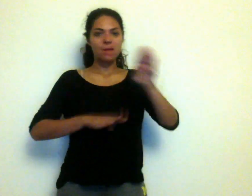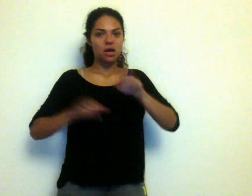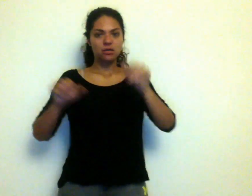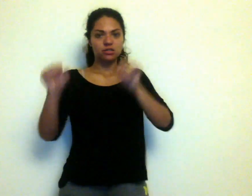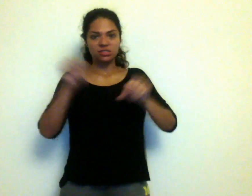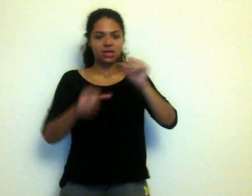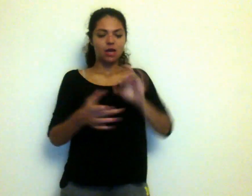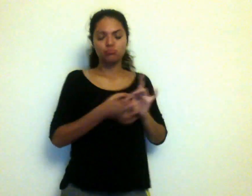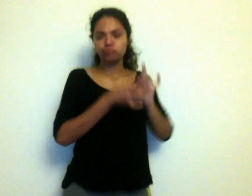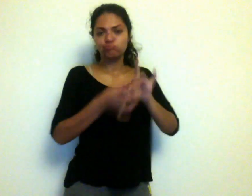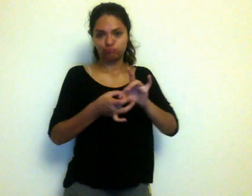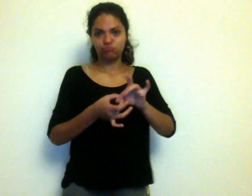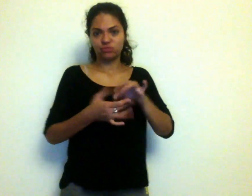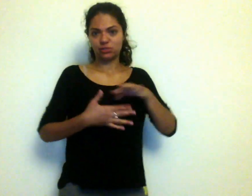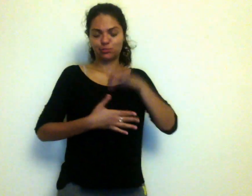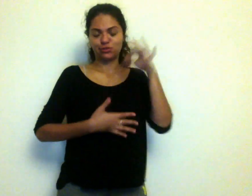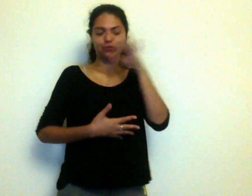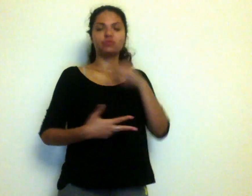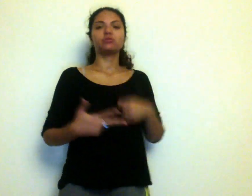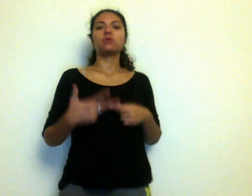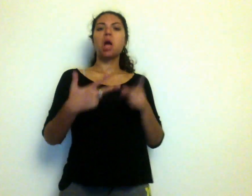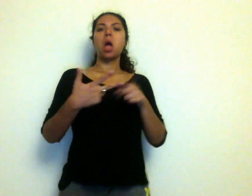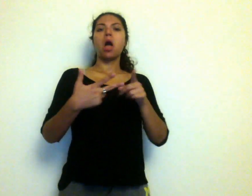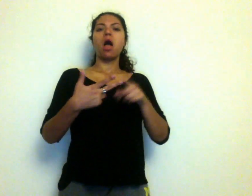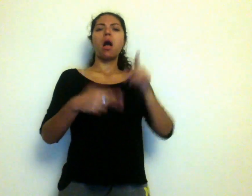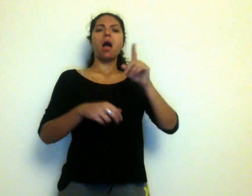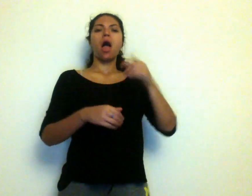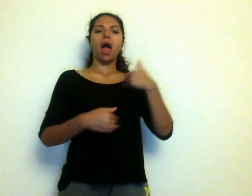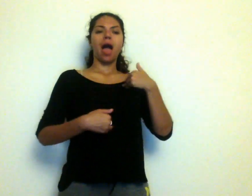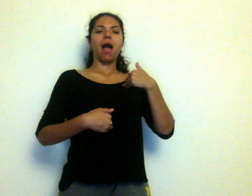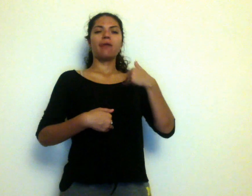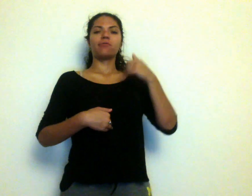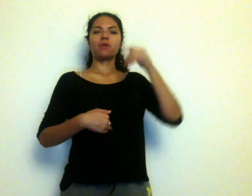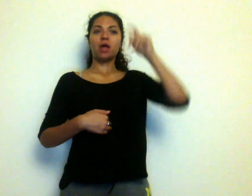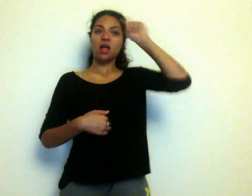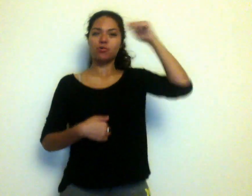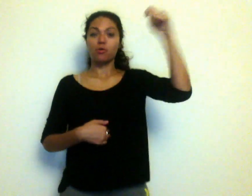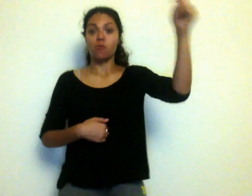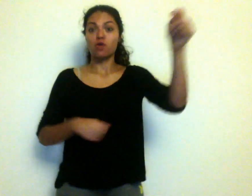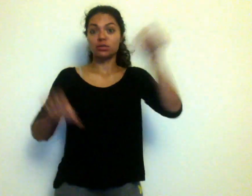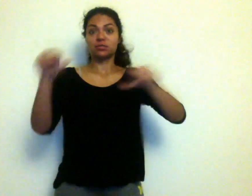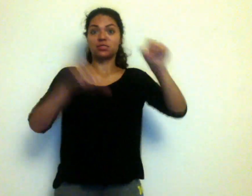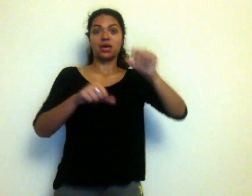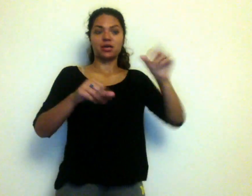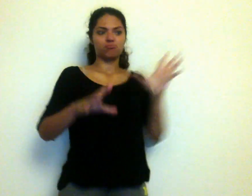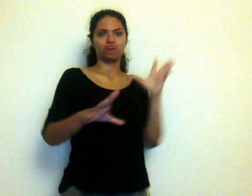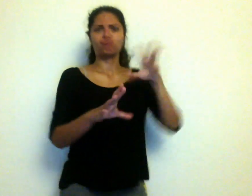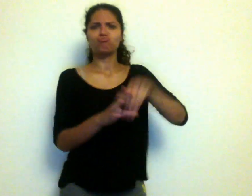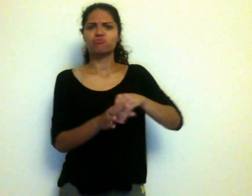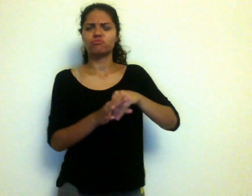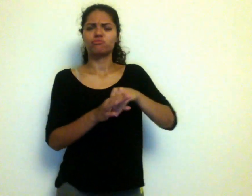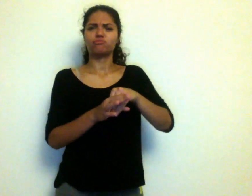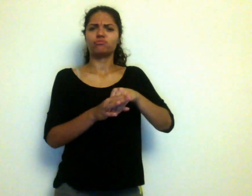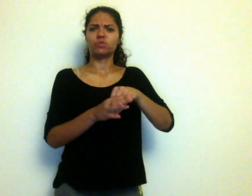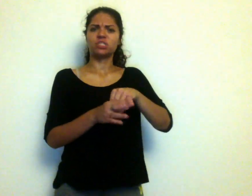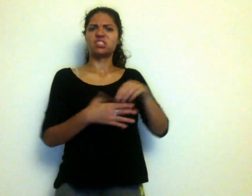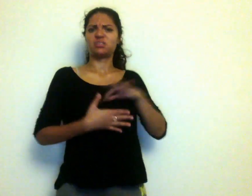physics. I want you to know that at this point, Neither the Heisenberg uncertainty principle